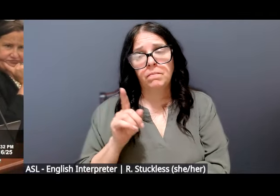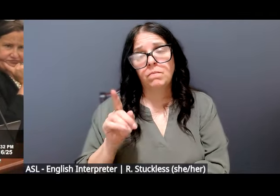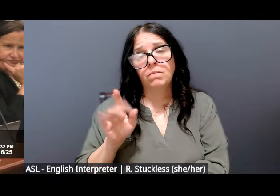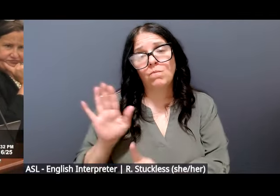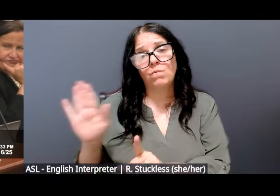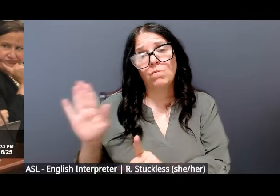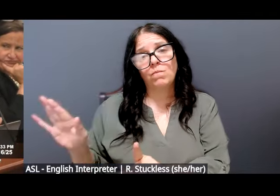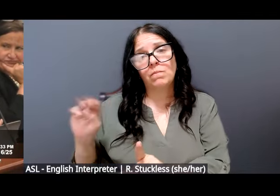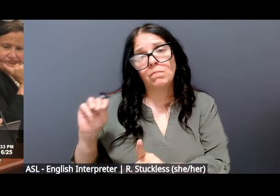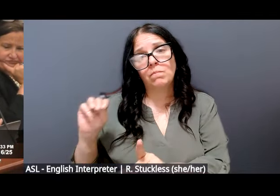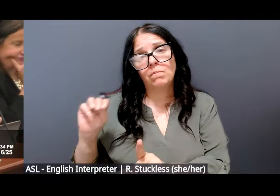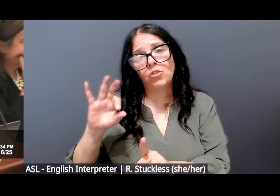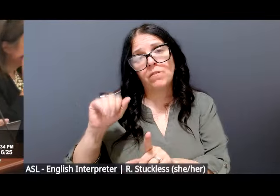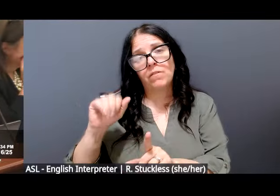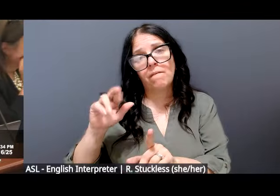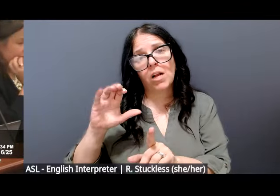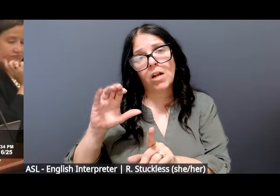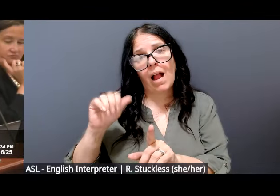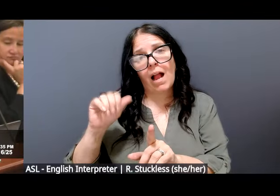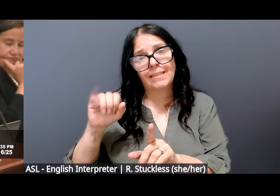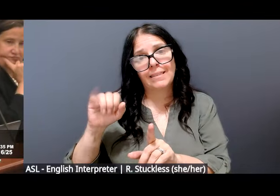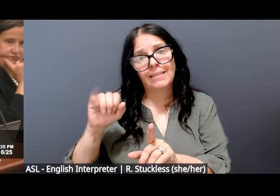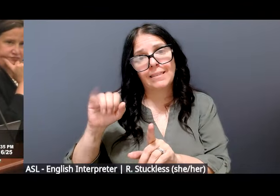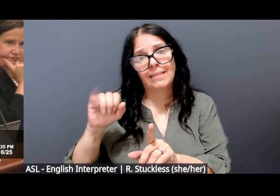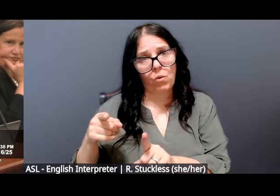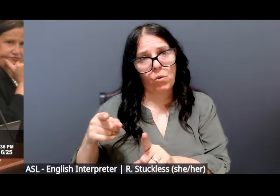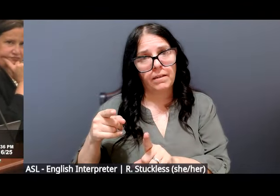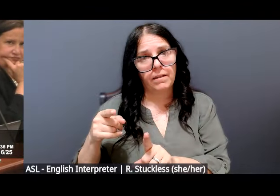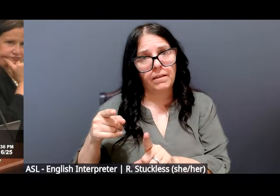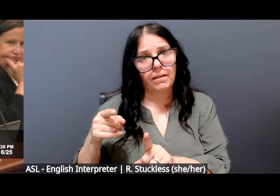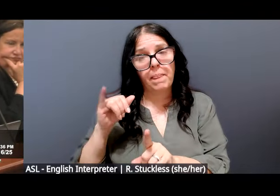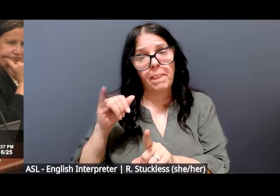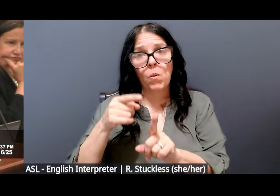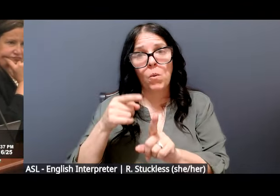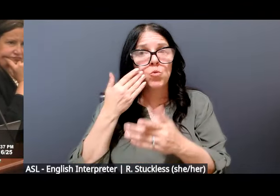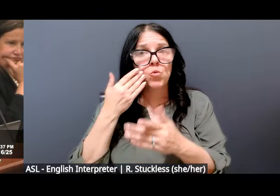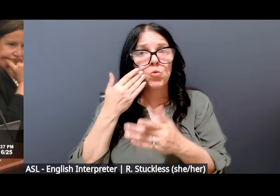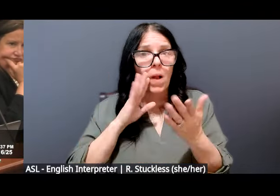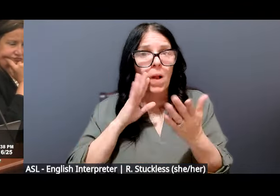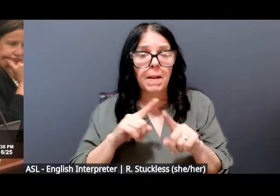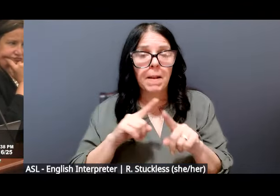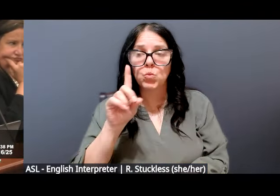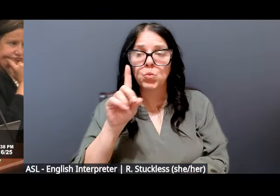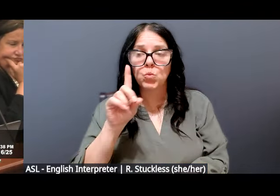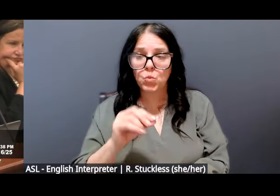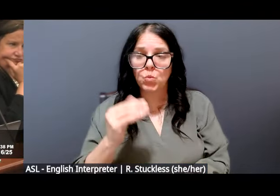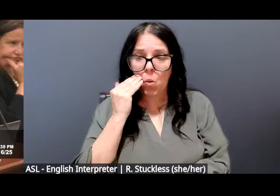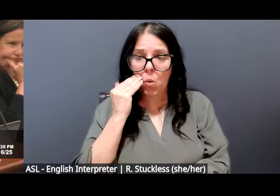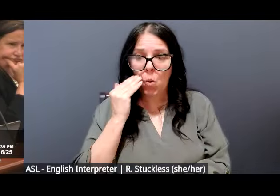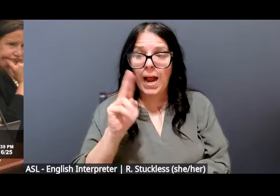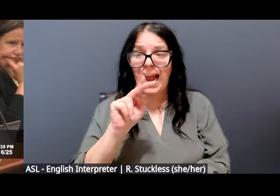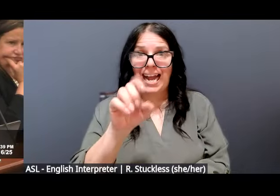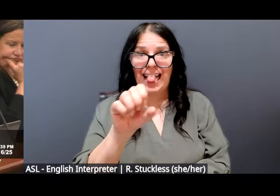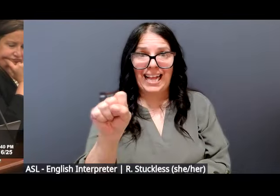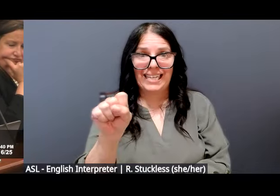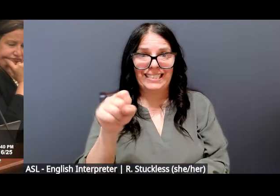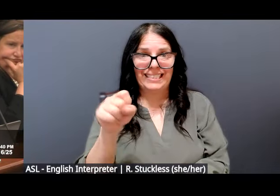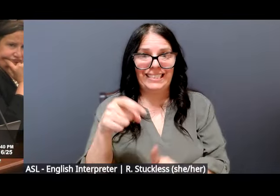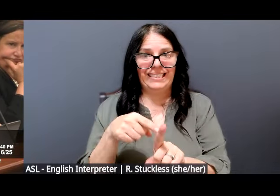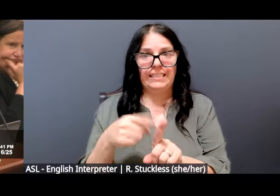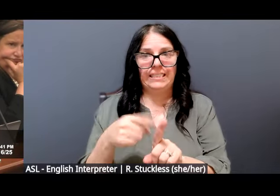that you don't know what's going to happen, but you do know that unless something happens, this creates a two-tier voting system. It does it